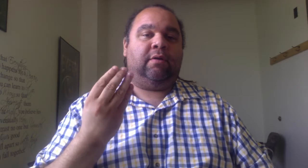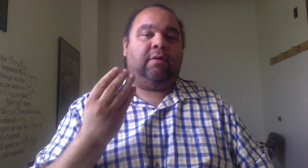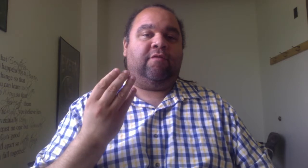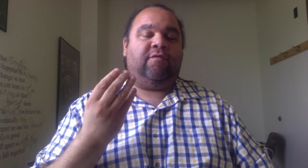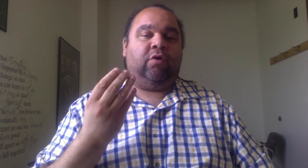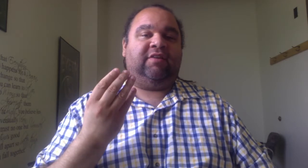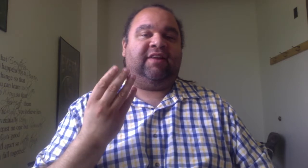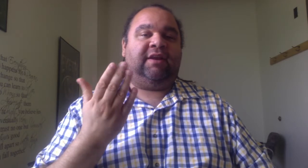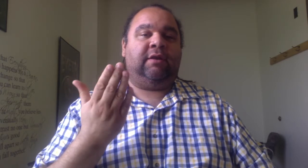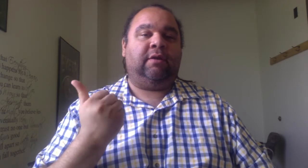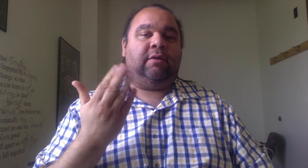14,